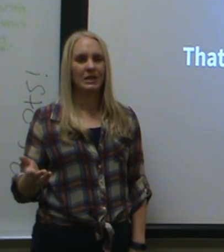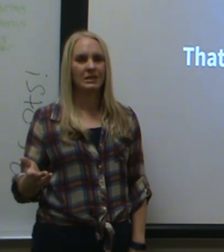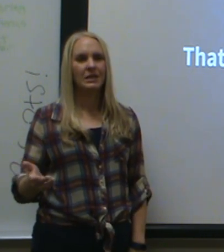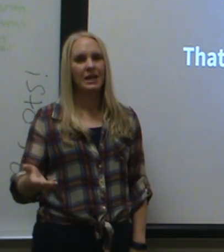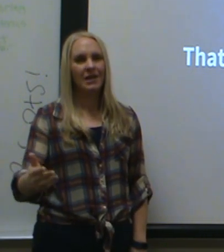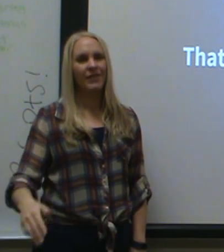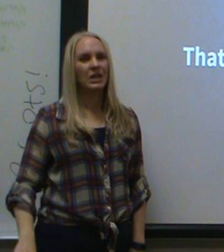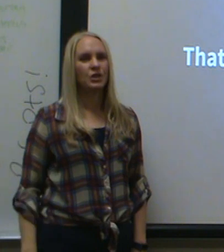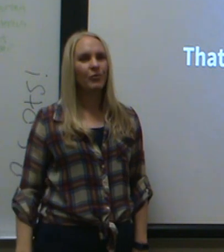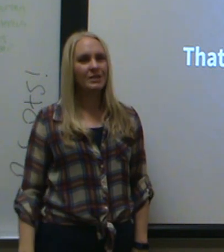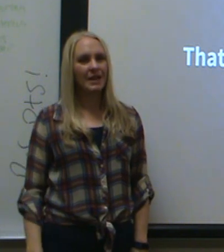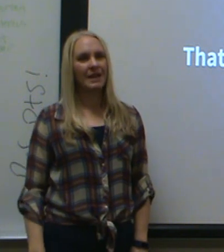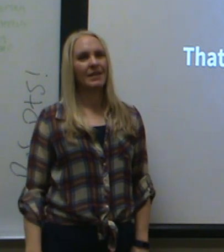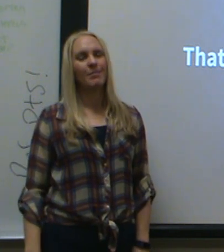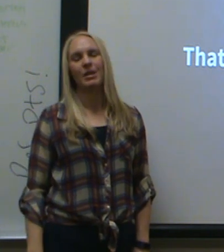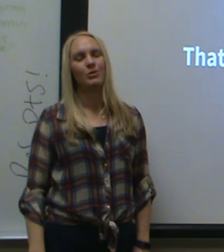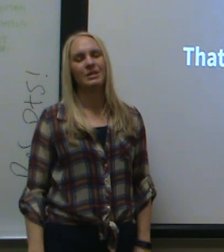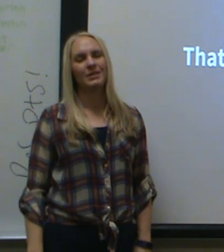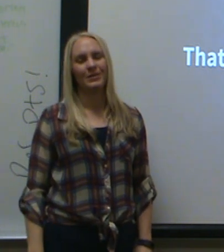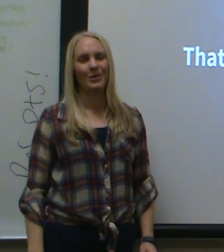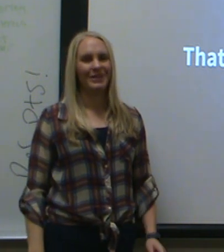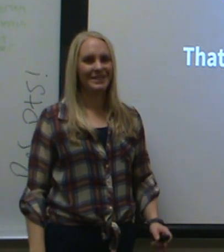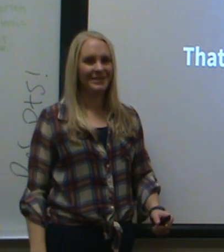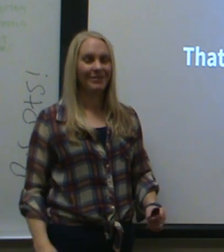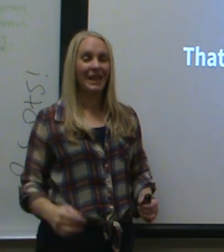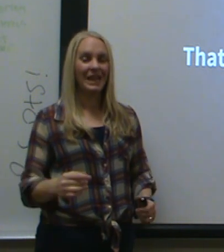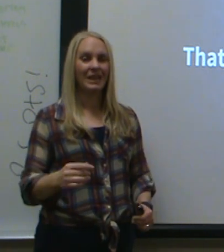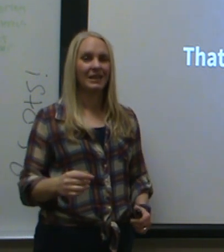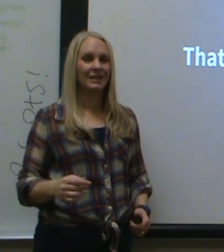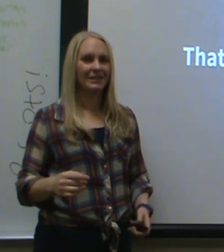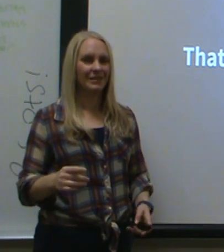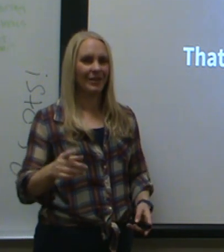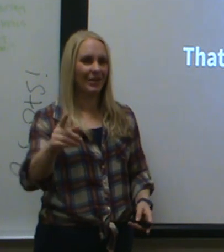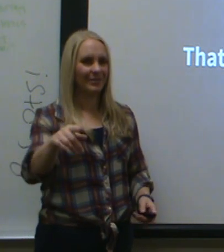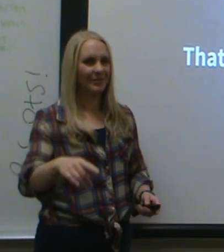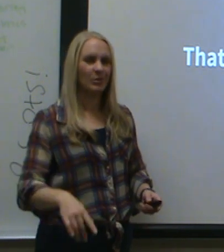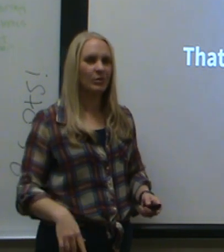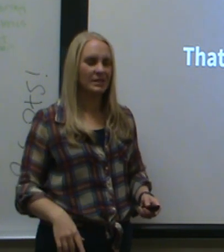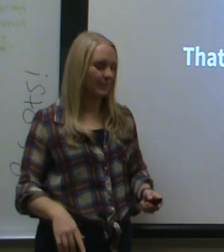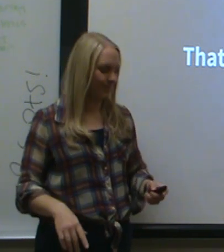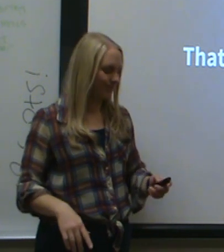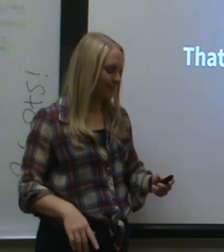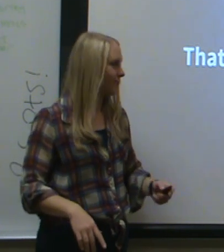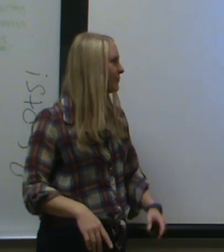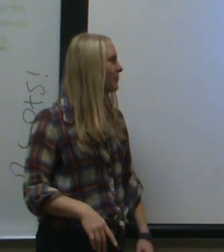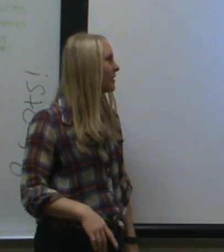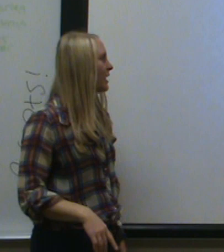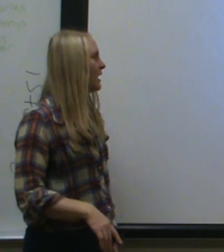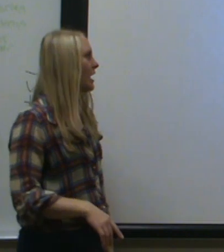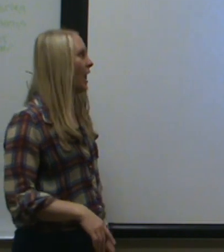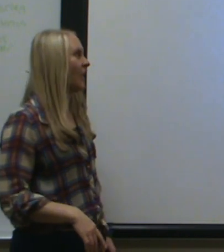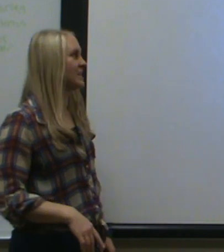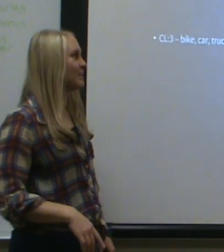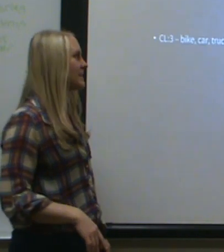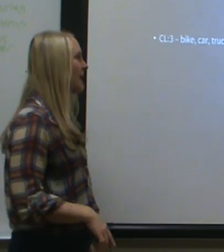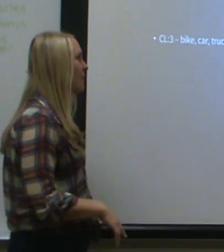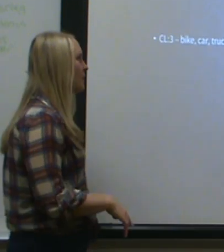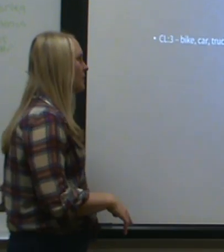object. In fact, you've been signing them and you didn't even know it. Like, oh, we'll see it. All right, some